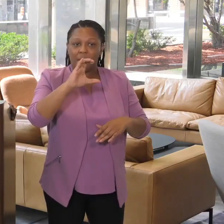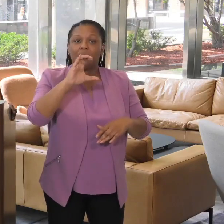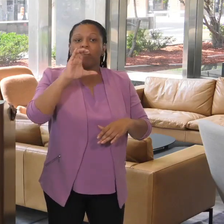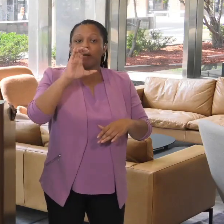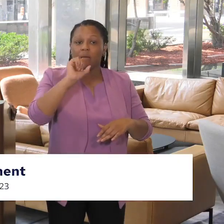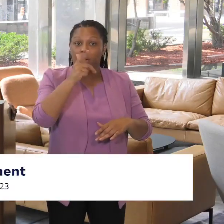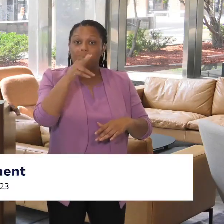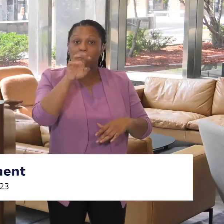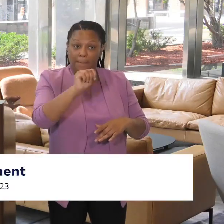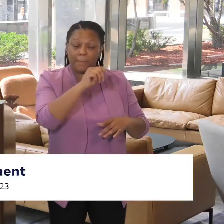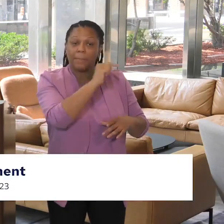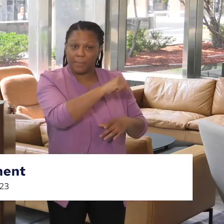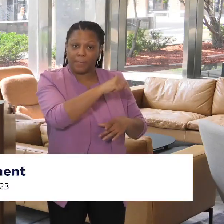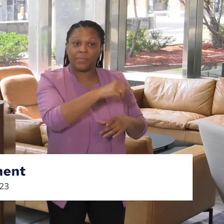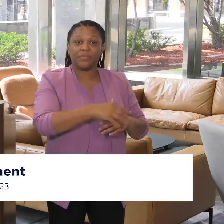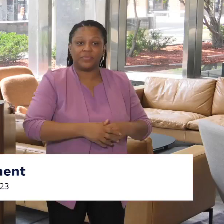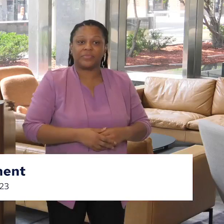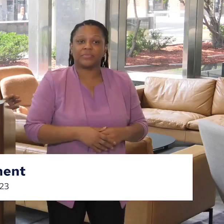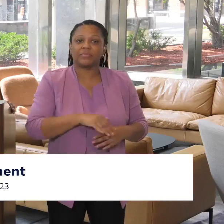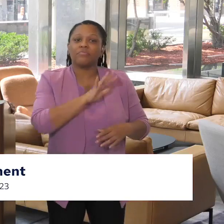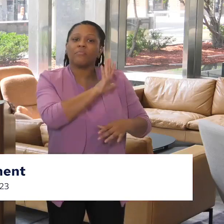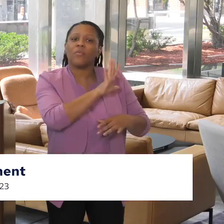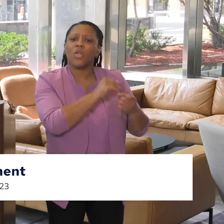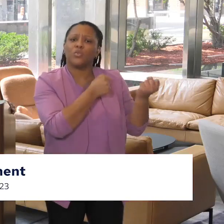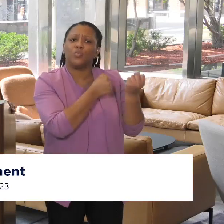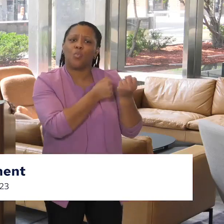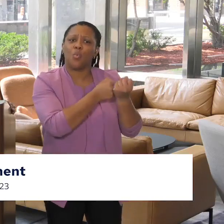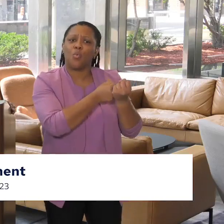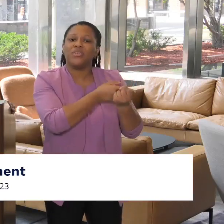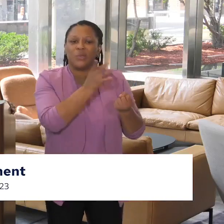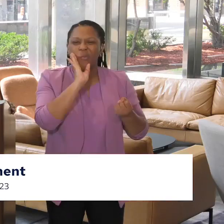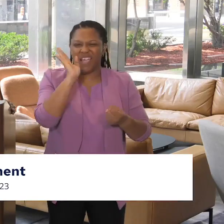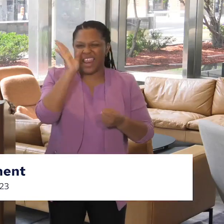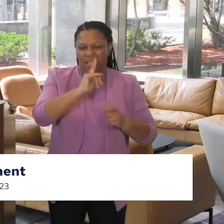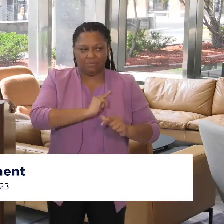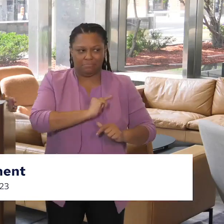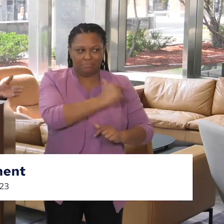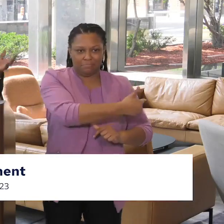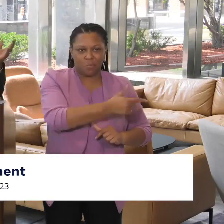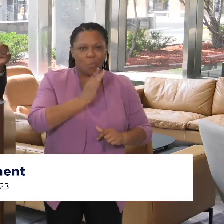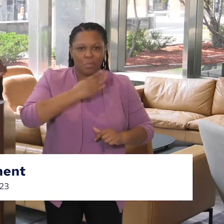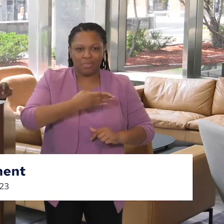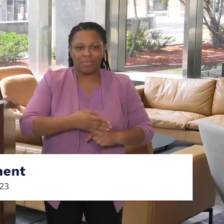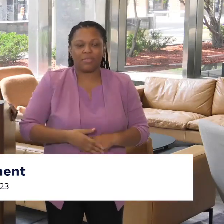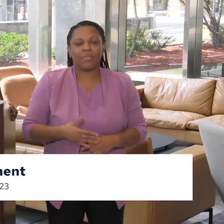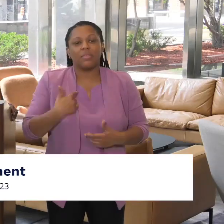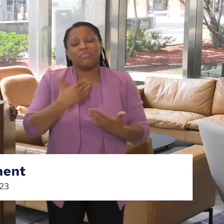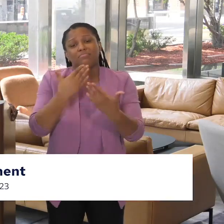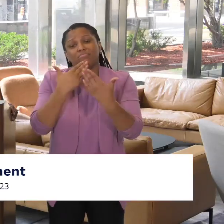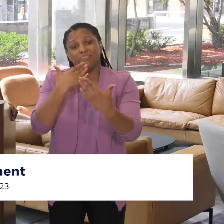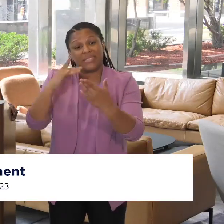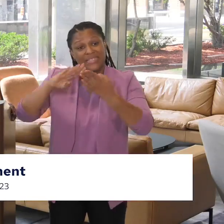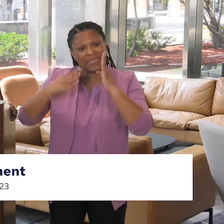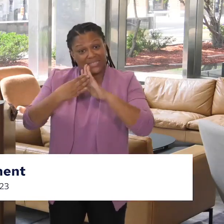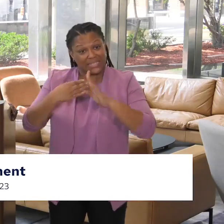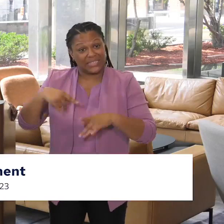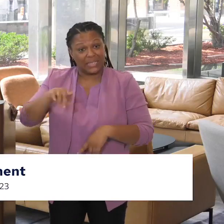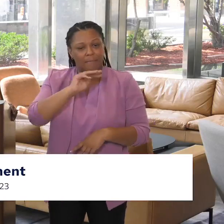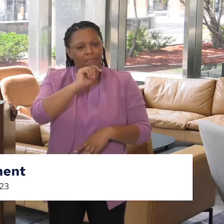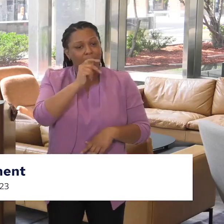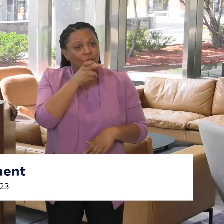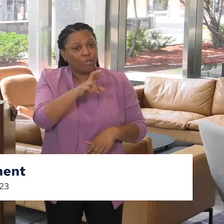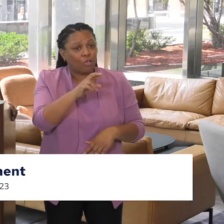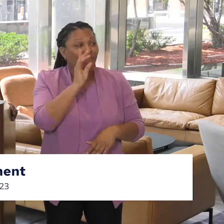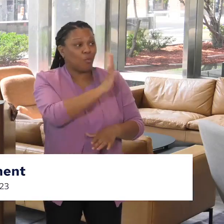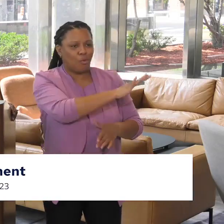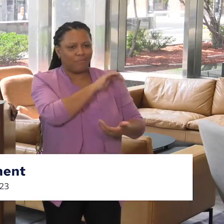this initiative, who you'll be hearing from next. Thank you to the city and our mayor for your